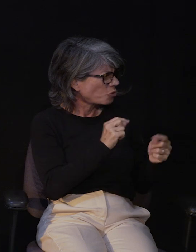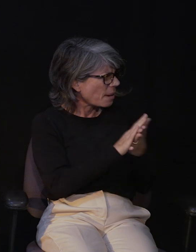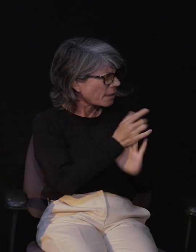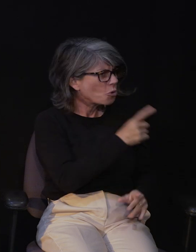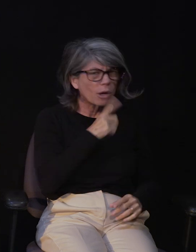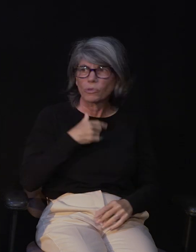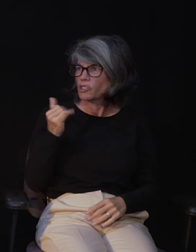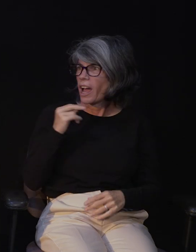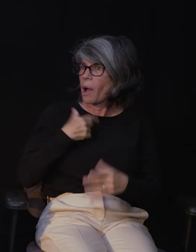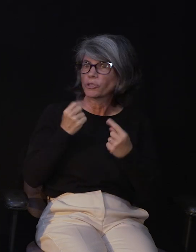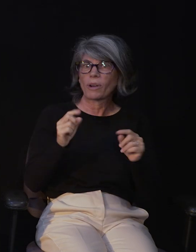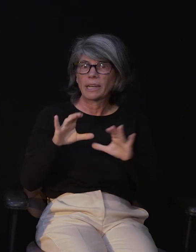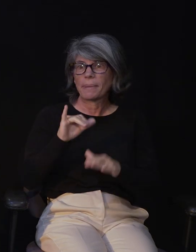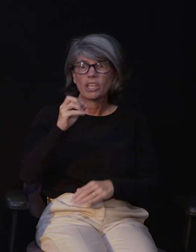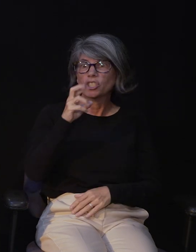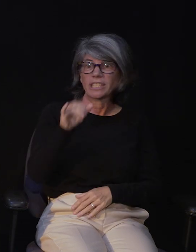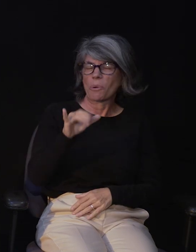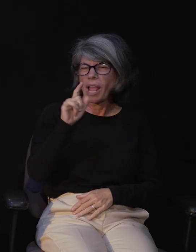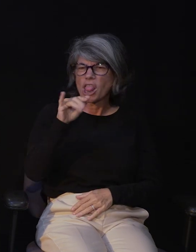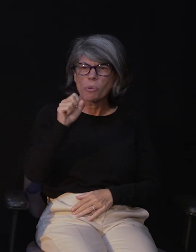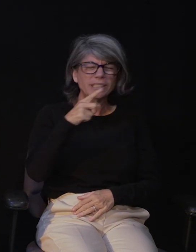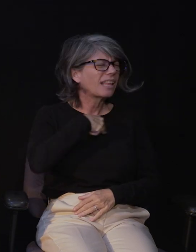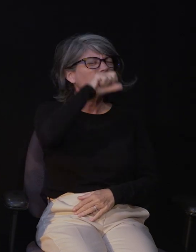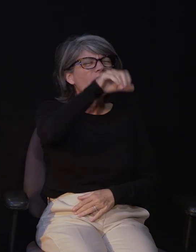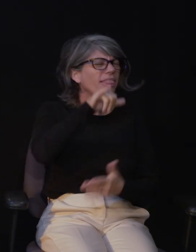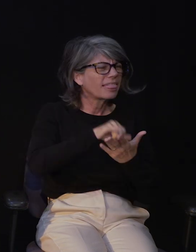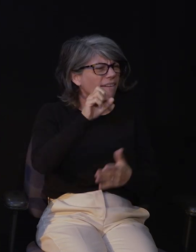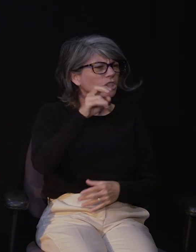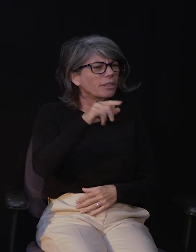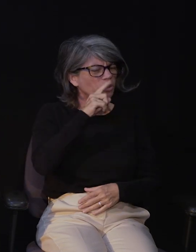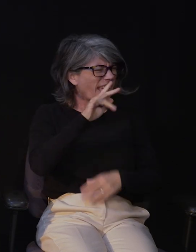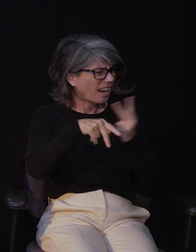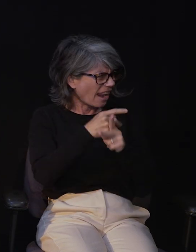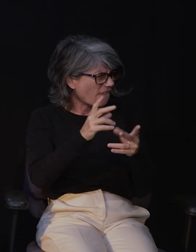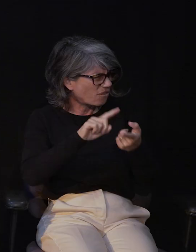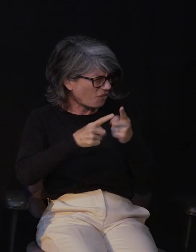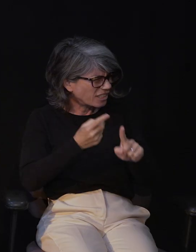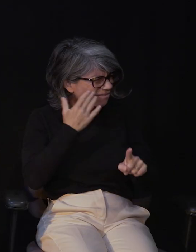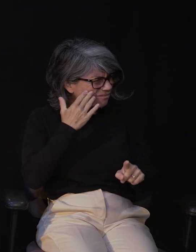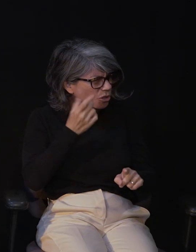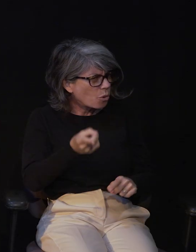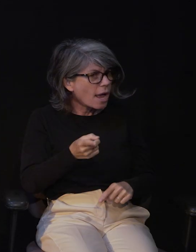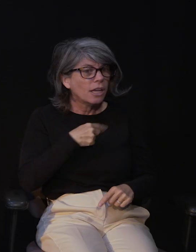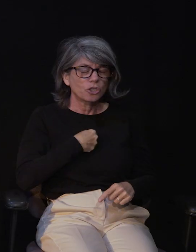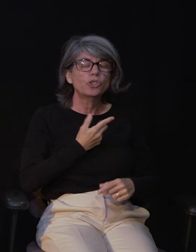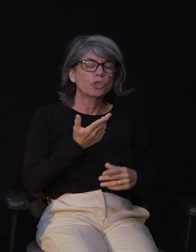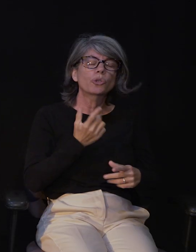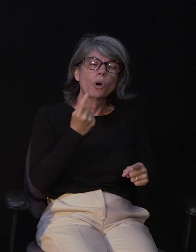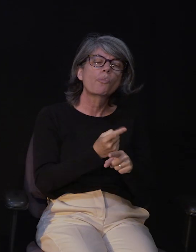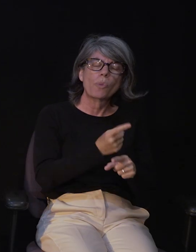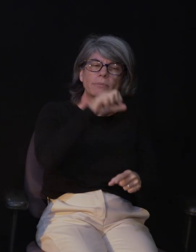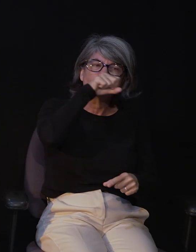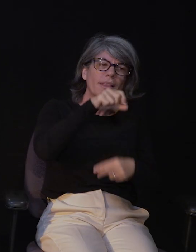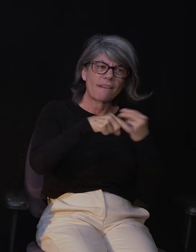And John's like, well, I was trying to be Jerry Lewis. But and he's like, I love Jerry Lewis. So that kind of camaraderie. You are right to love Jim